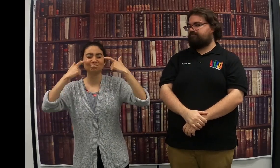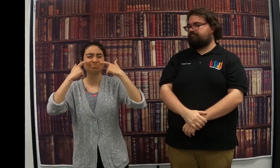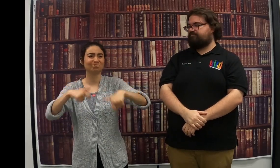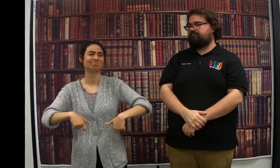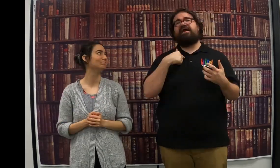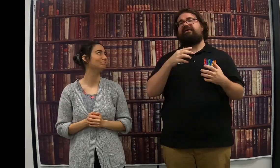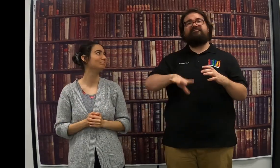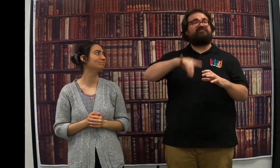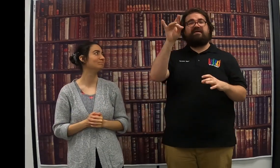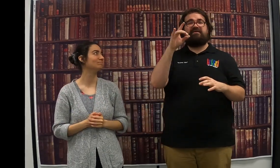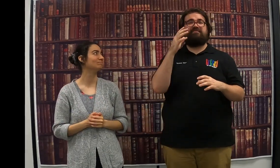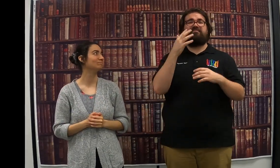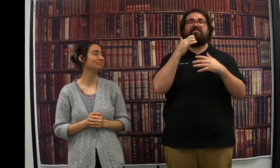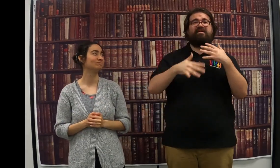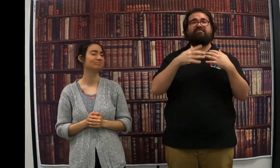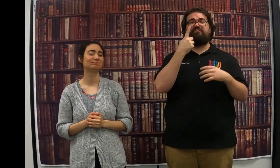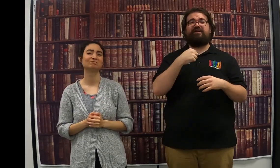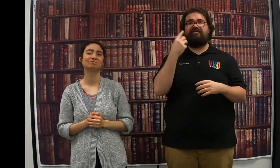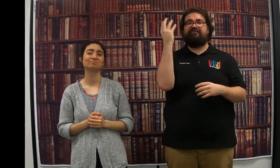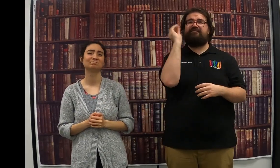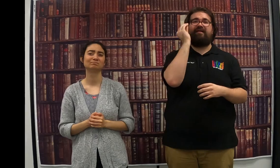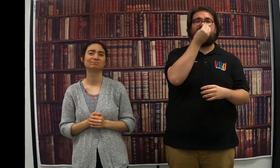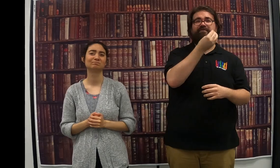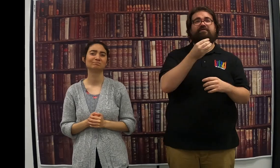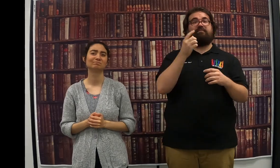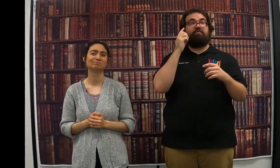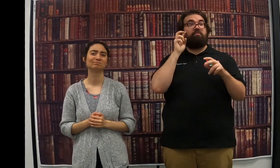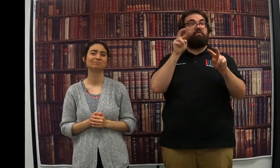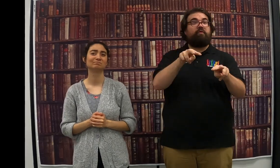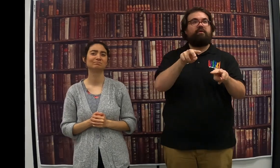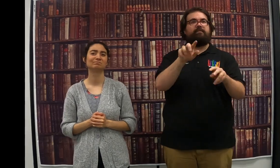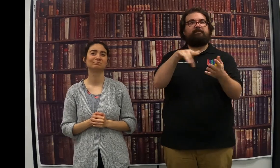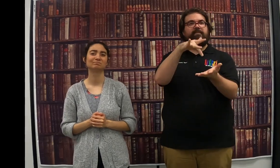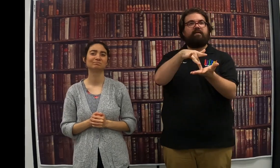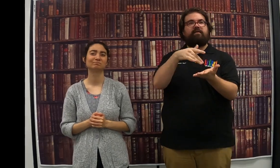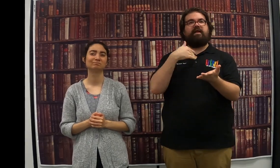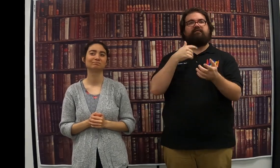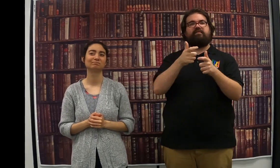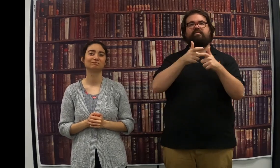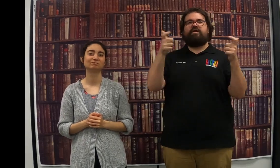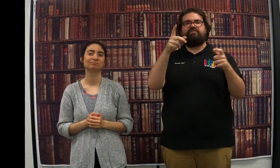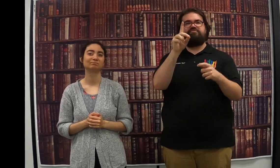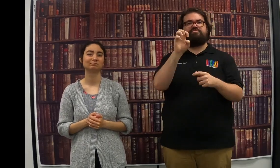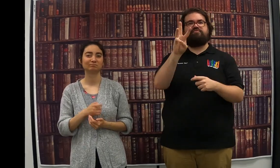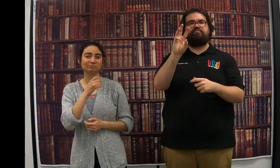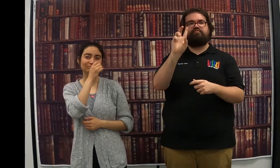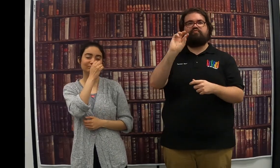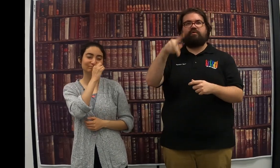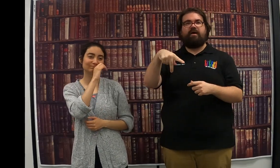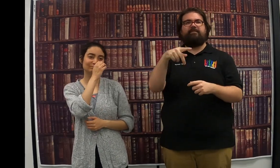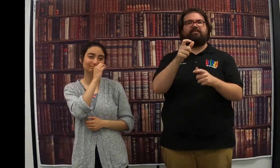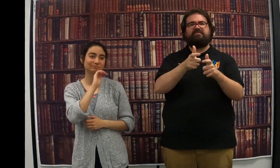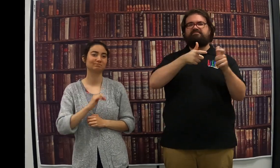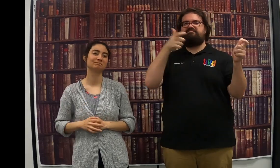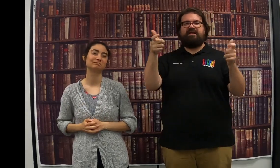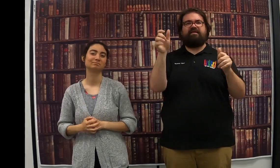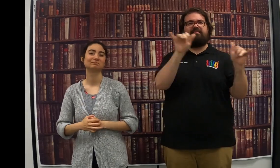found the blood-red flower, and look, the middle of it has a large dewdrop as big as the finest pearl."